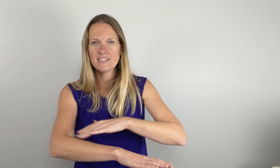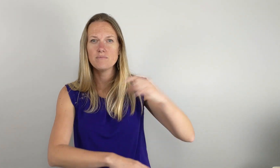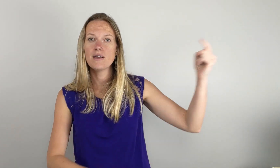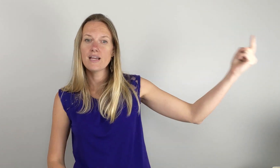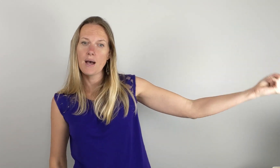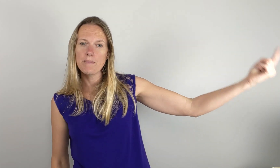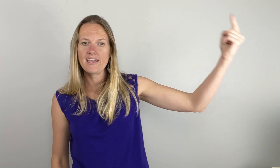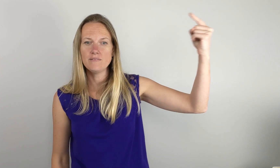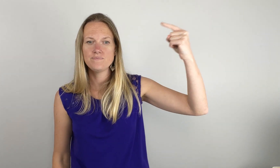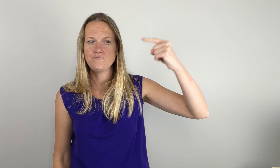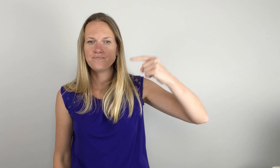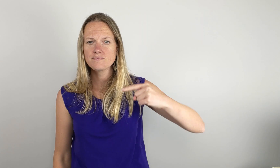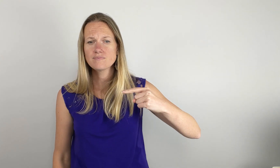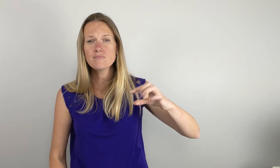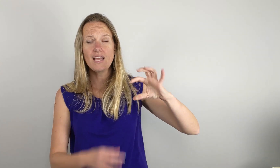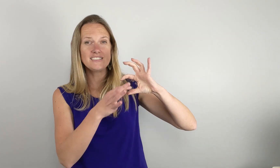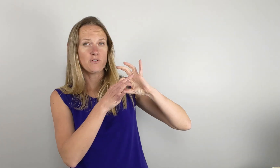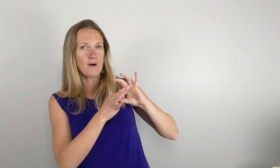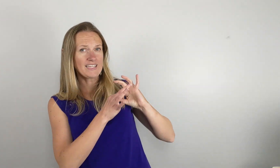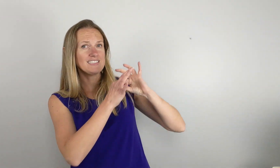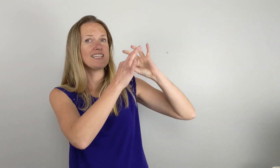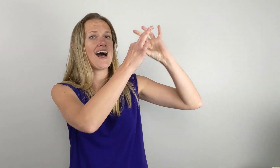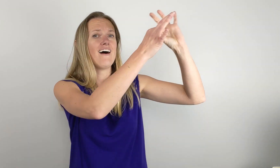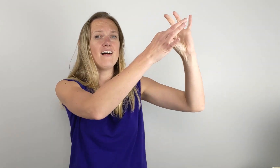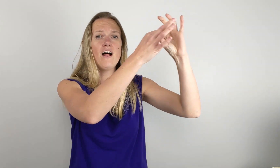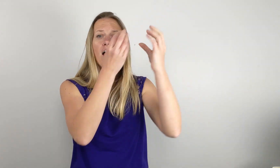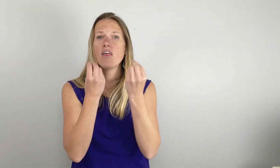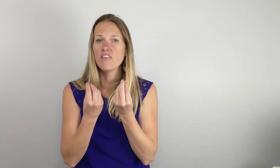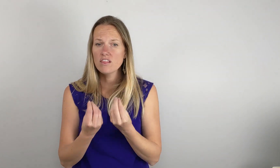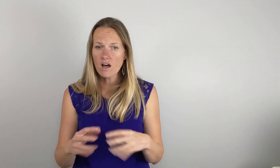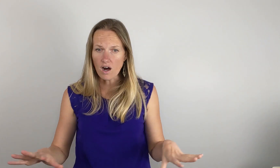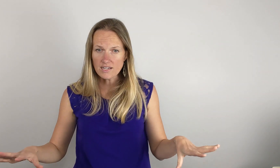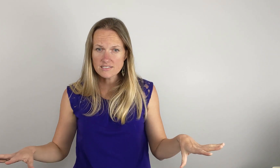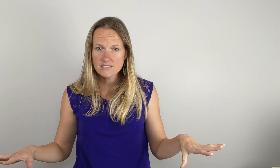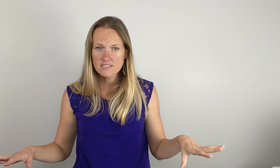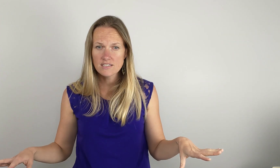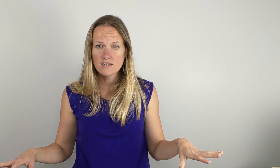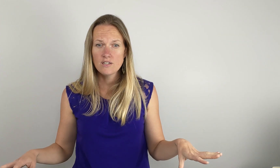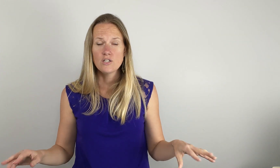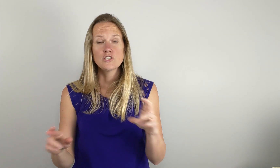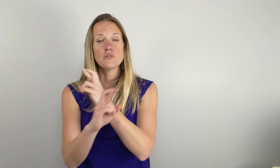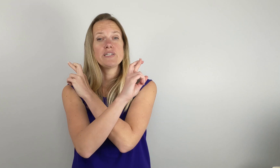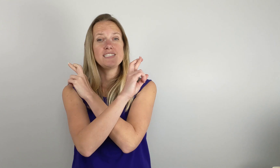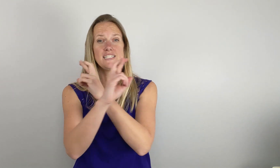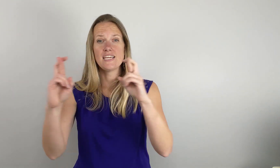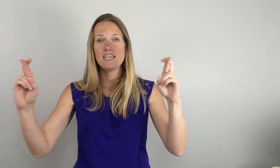kingdom coming, and to reconcile the lost, to redeem